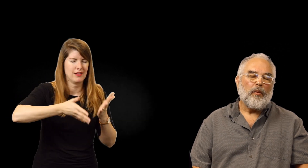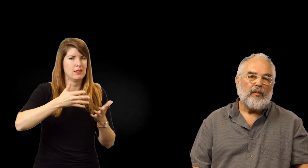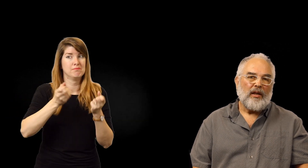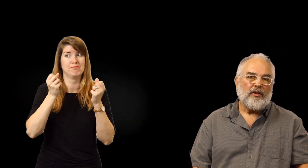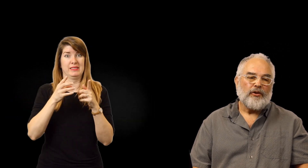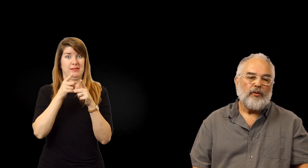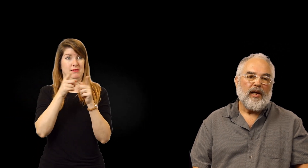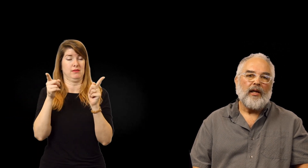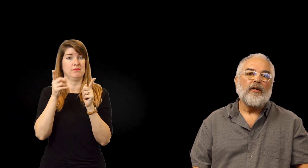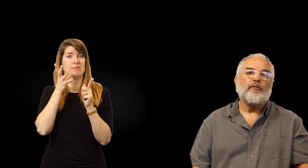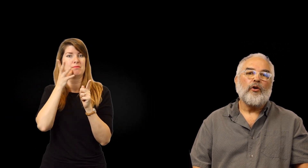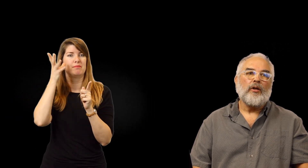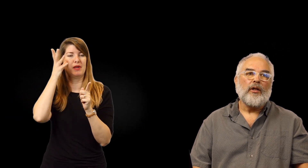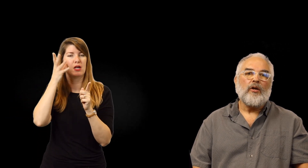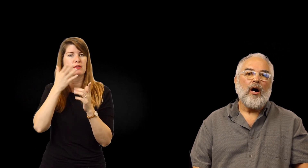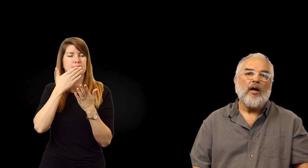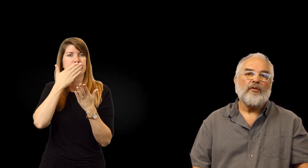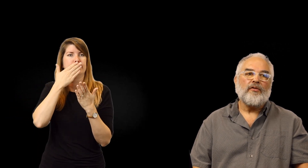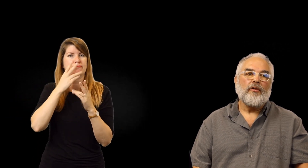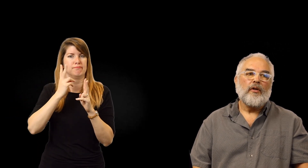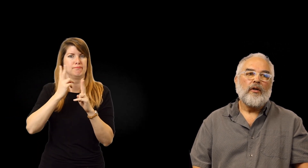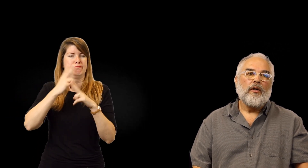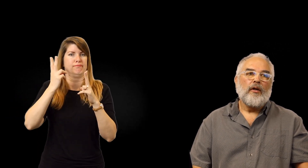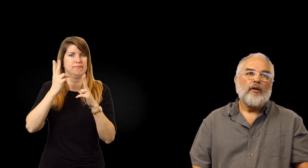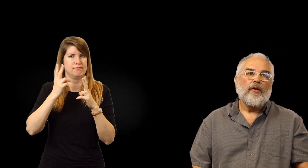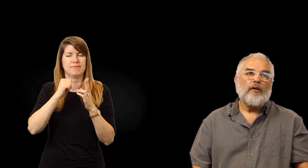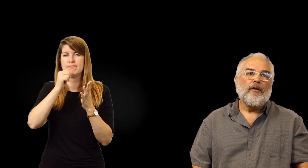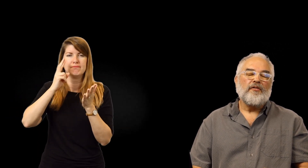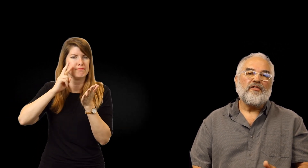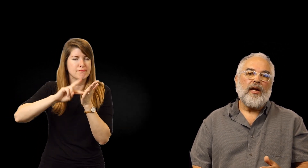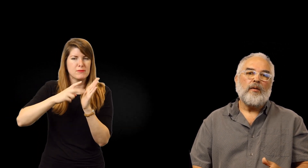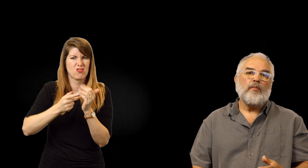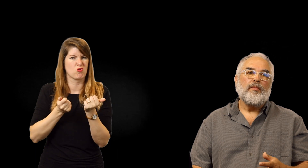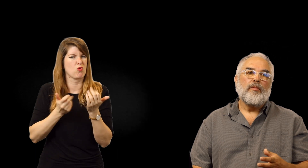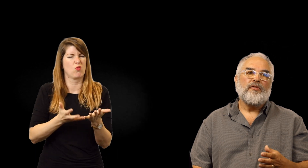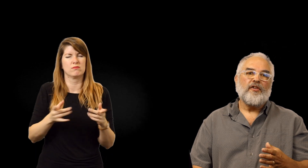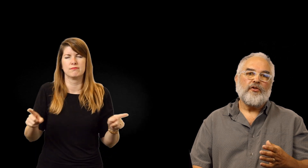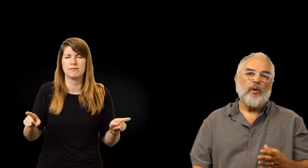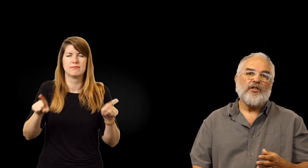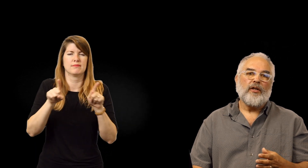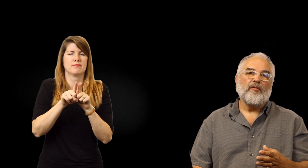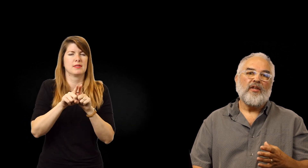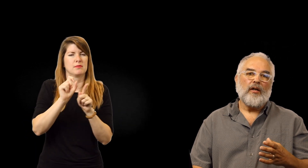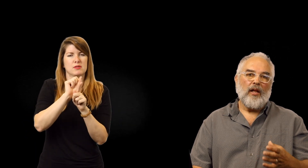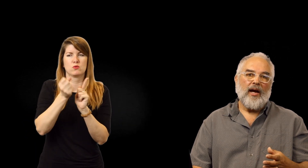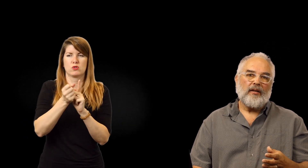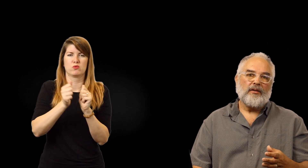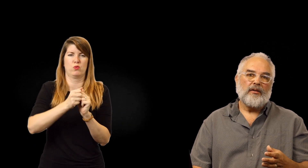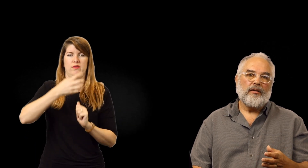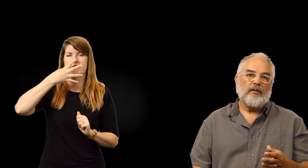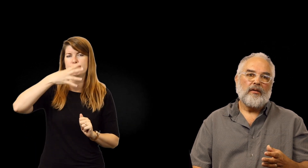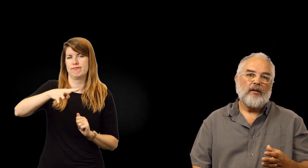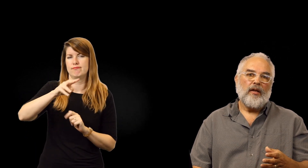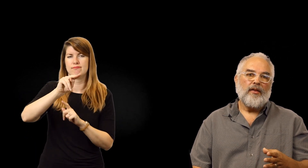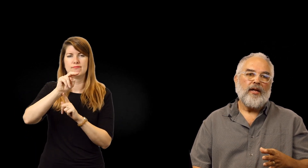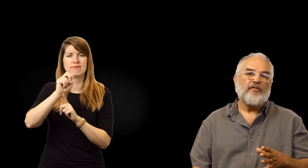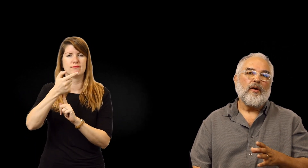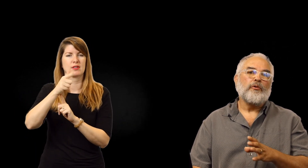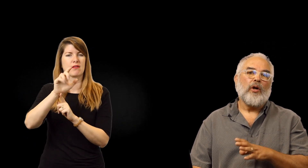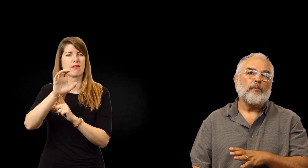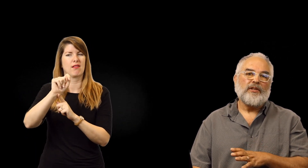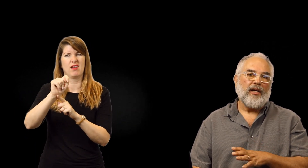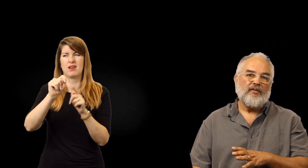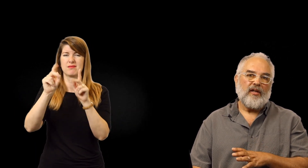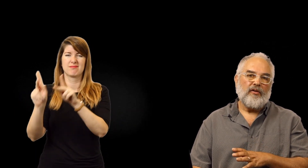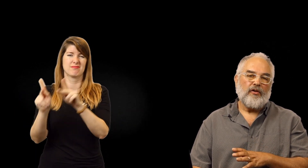parents, without meaning to, they inadvertently cause the same situation of neglect that